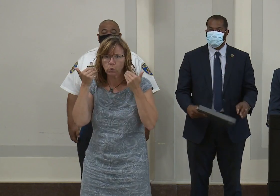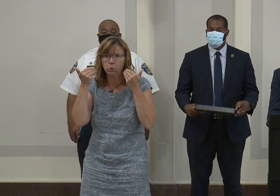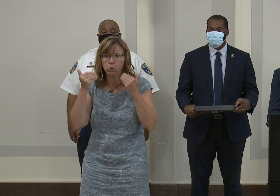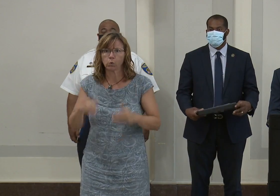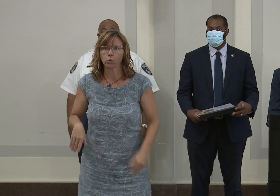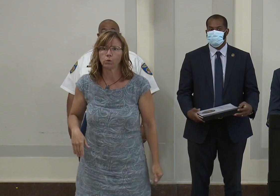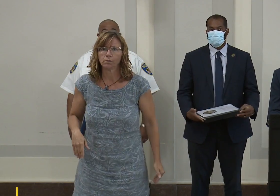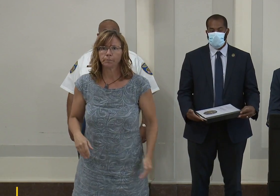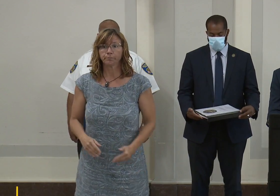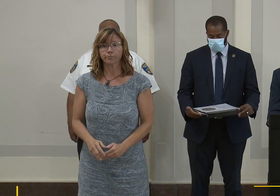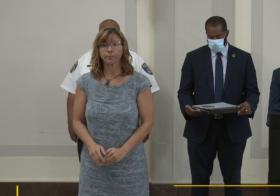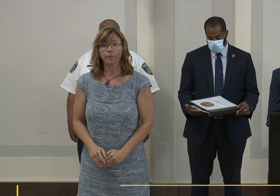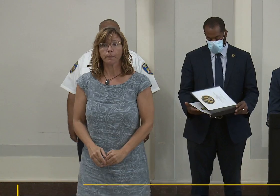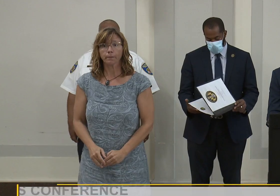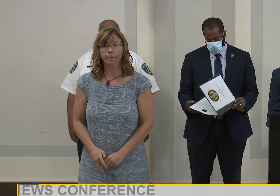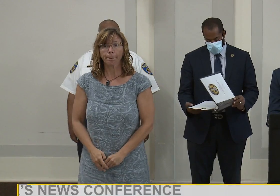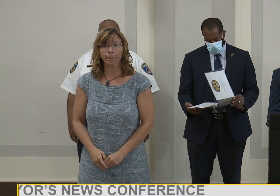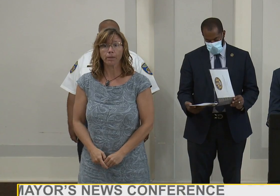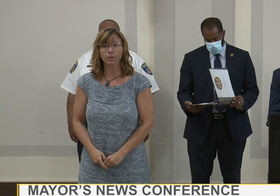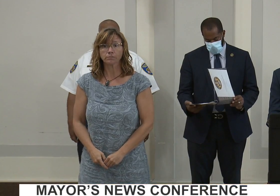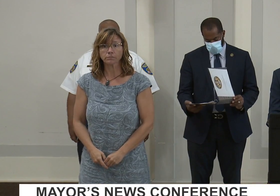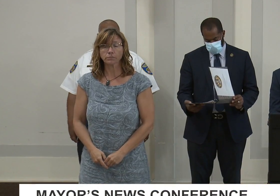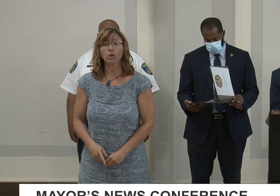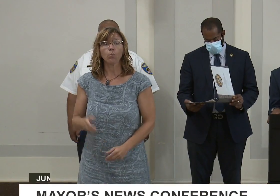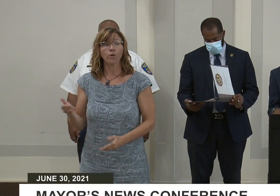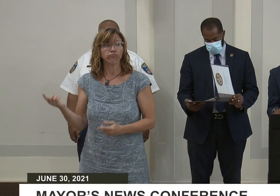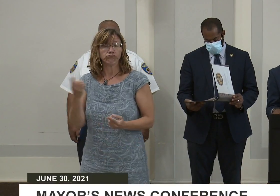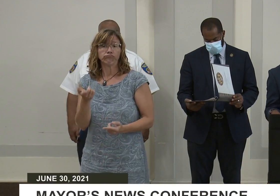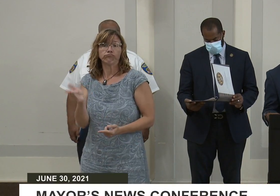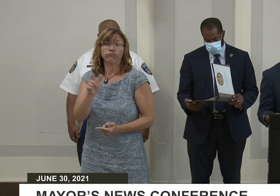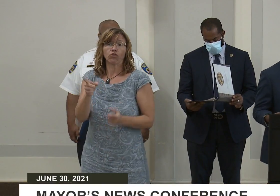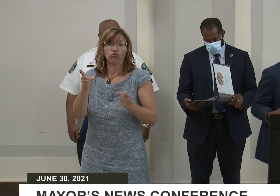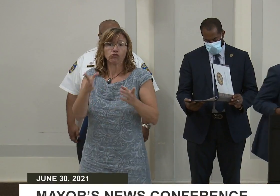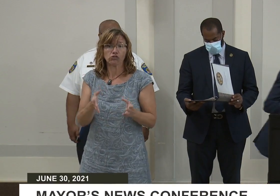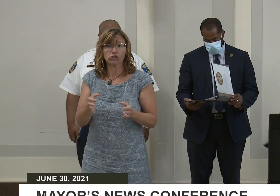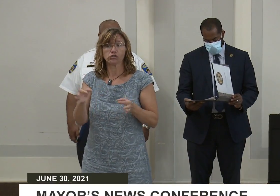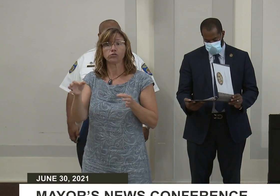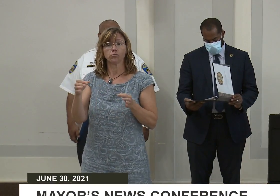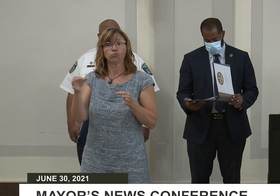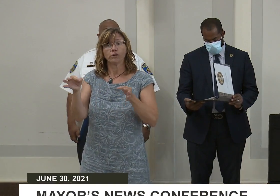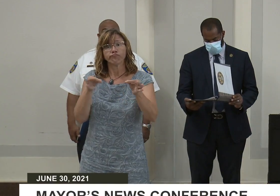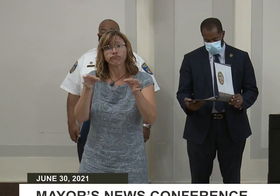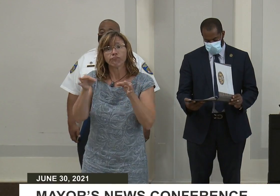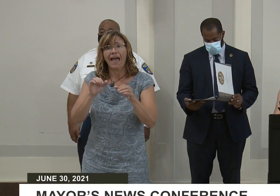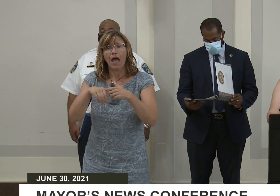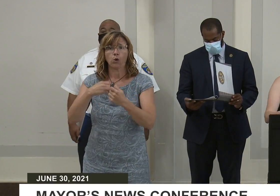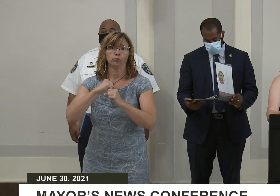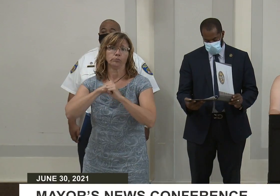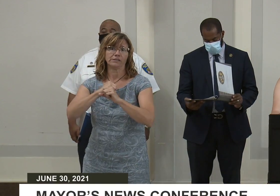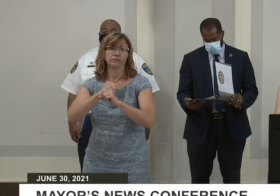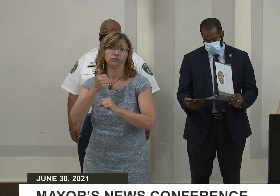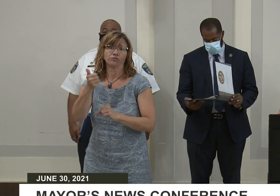we can all protect ourselves from the heat during the summer months. Madam Director?